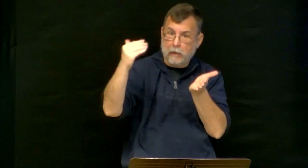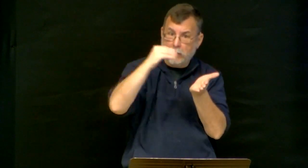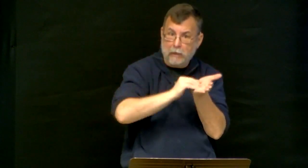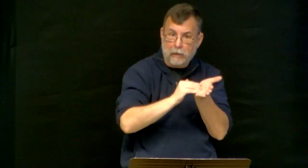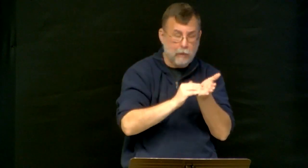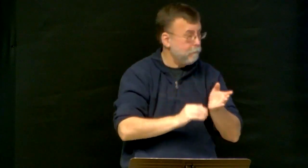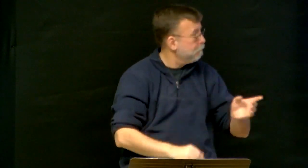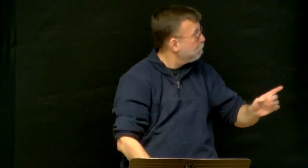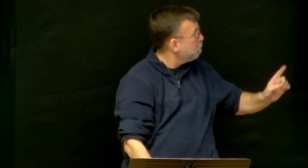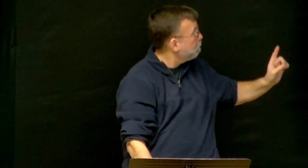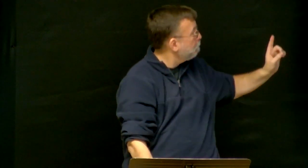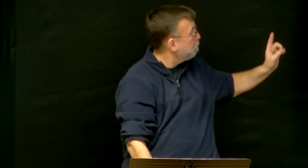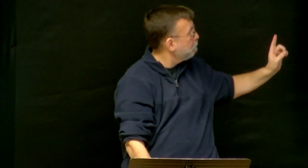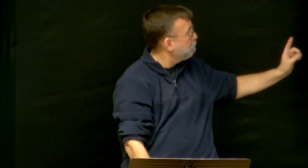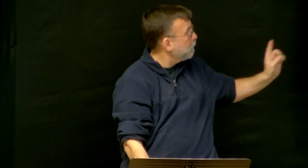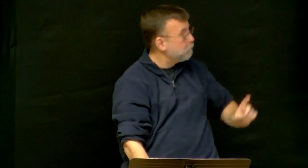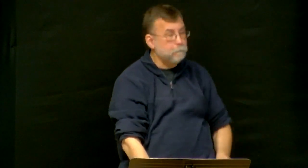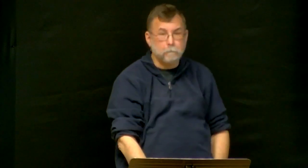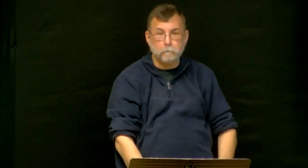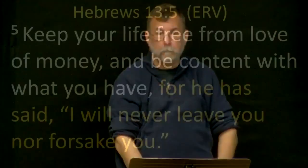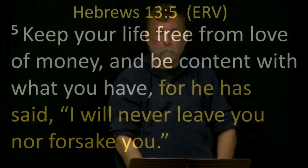And now I'm going to bring the verse back.